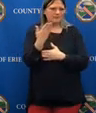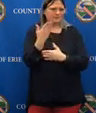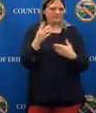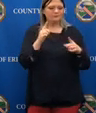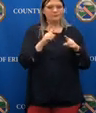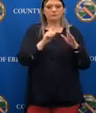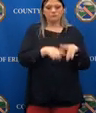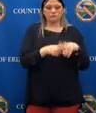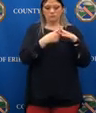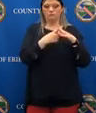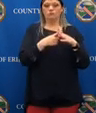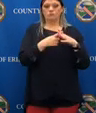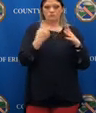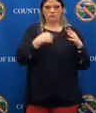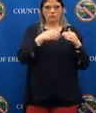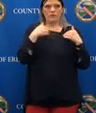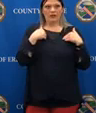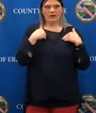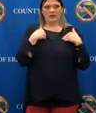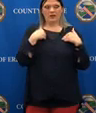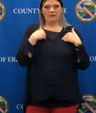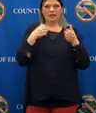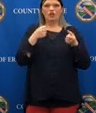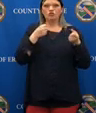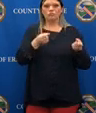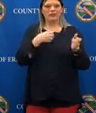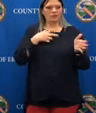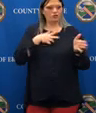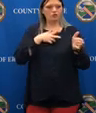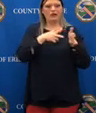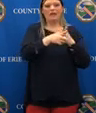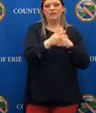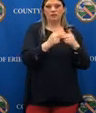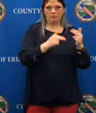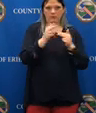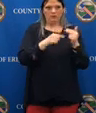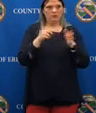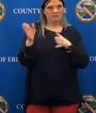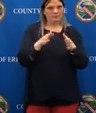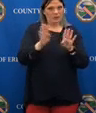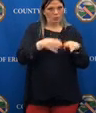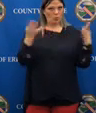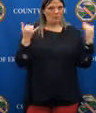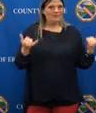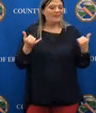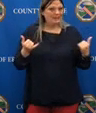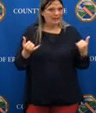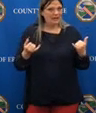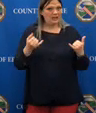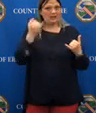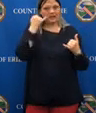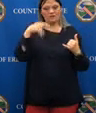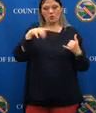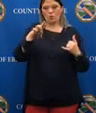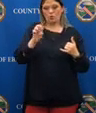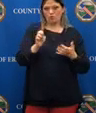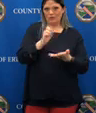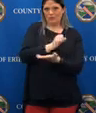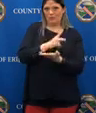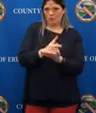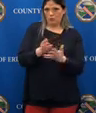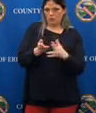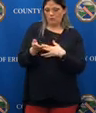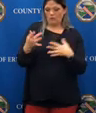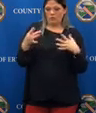We originally had a drive-in testing facility planned to be open today for those who were pre-approved through the Department of Health, but because